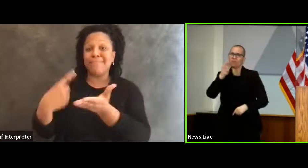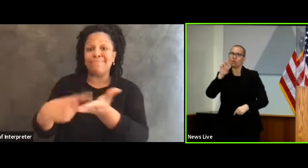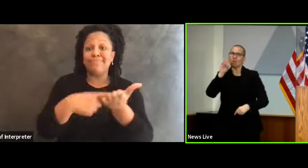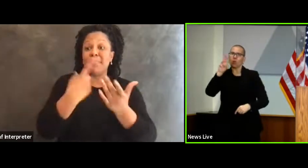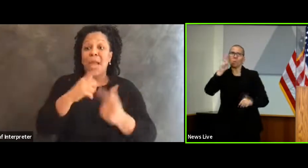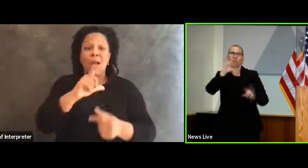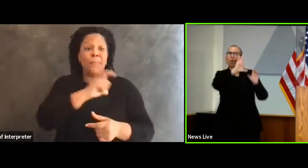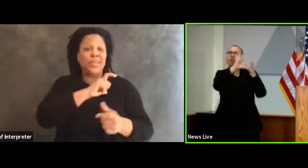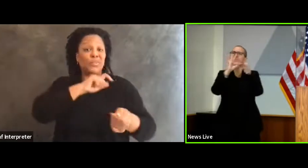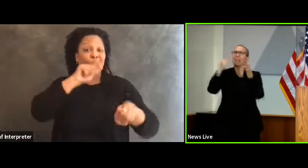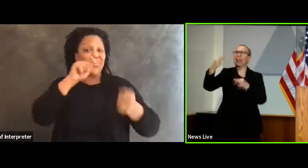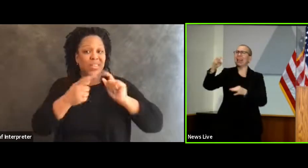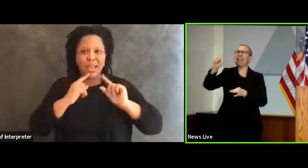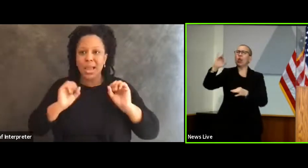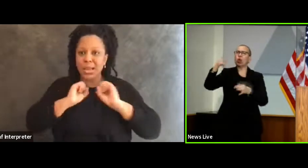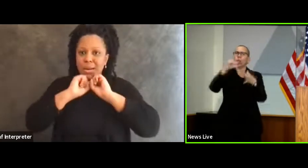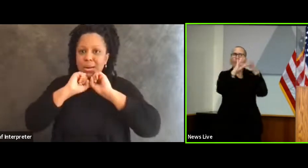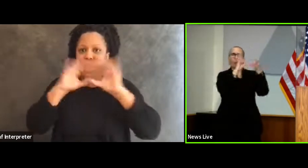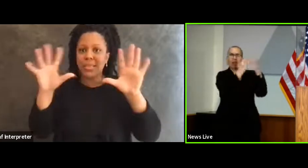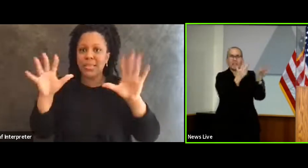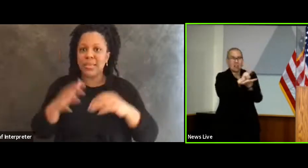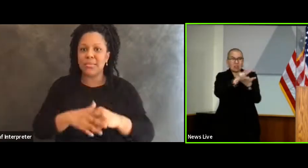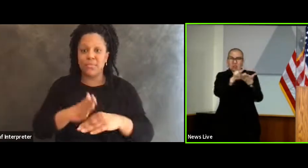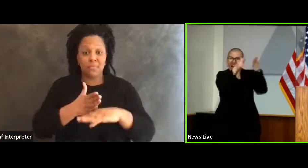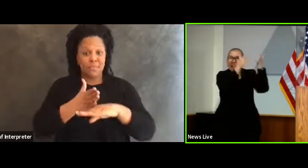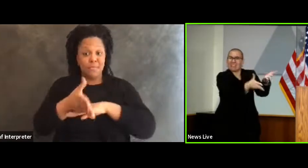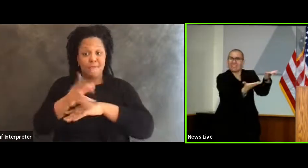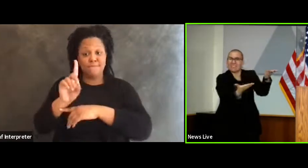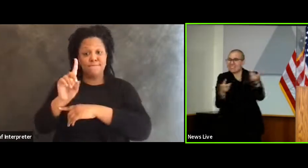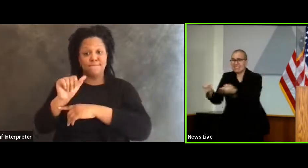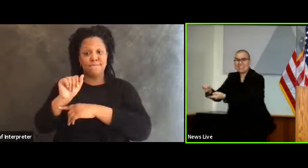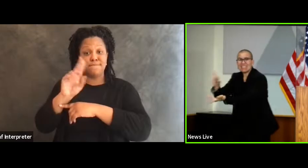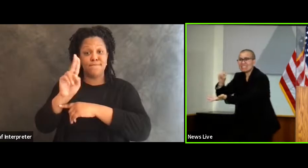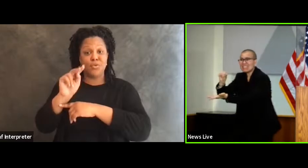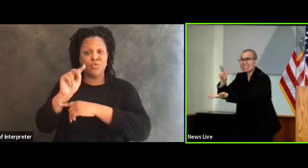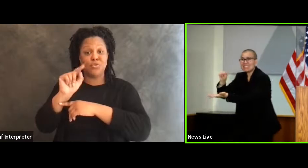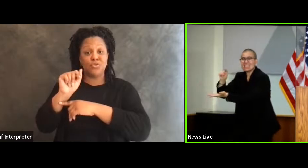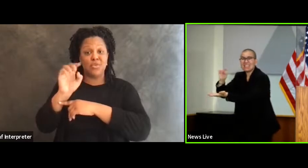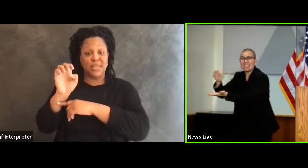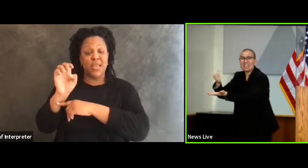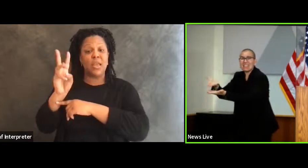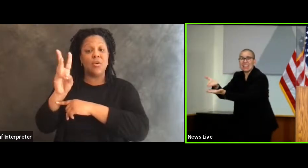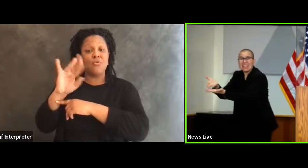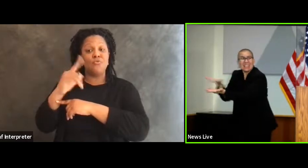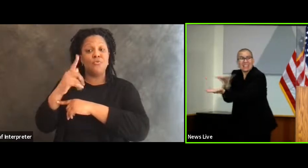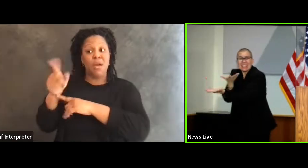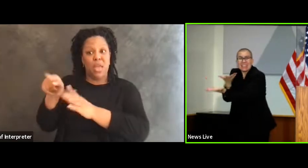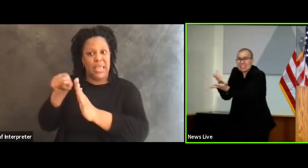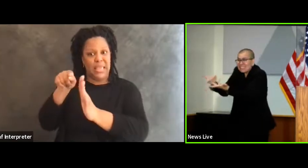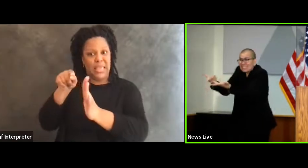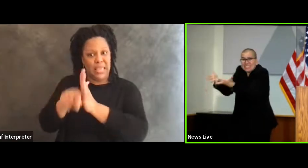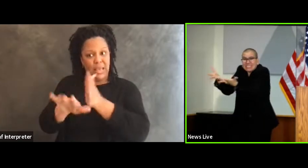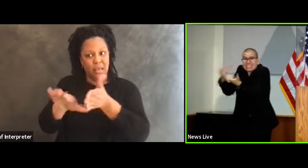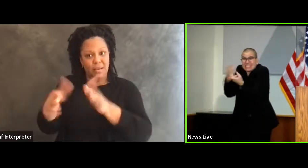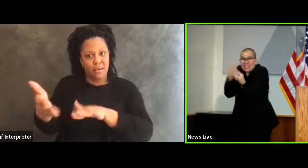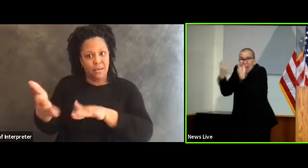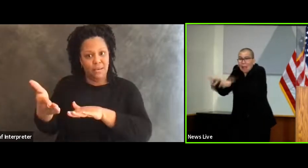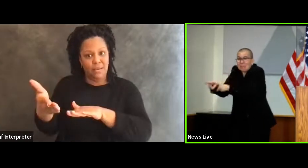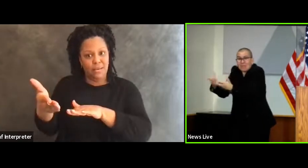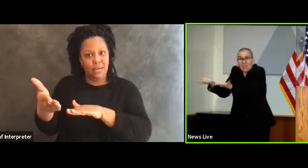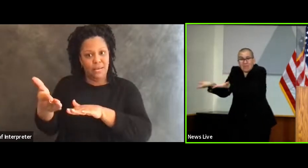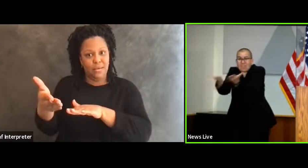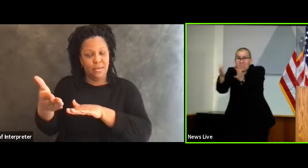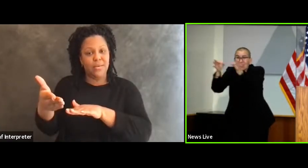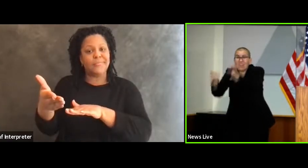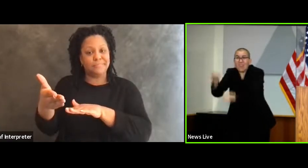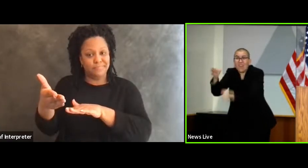After the death of Dante Wright, Senator Gazelka promised informational hearings on police reform before the end of session. Last week, he